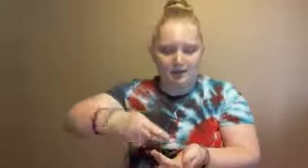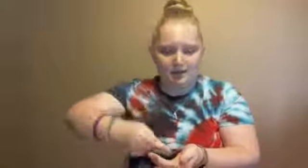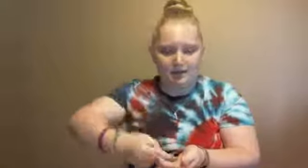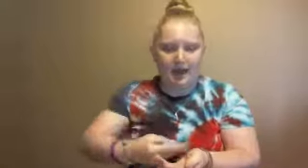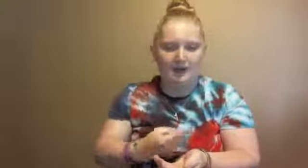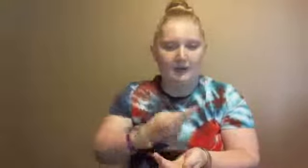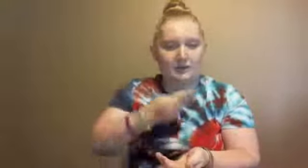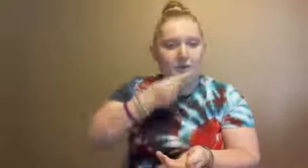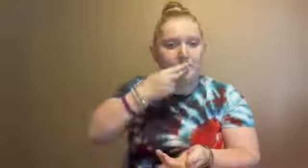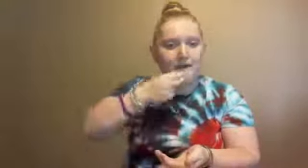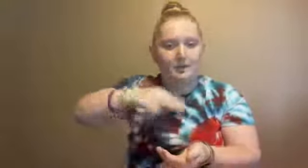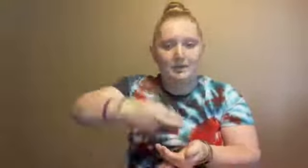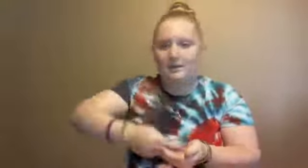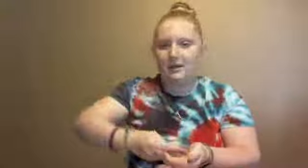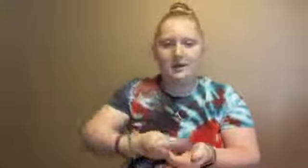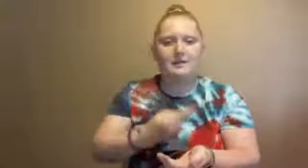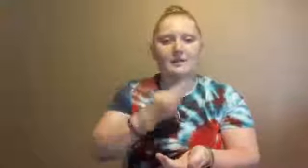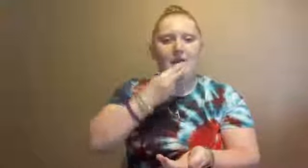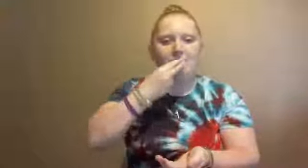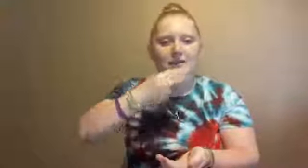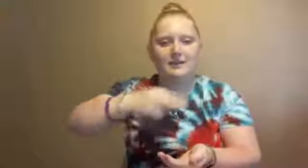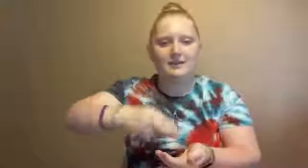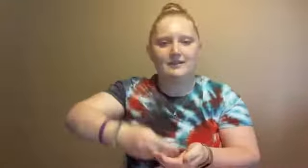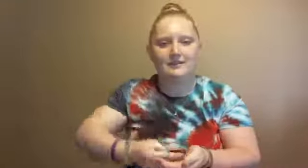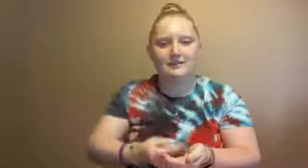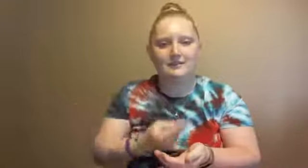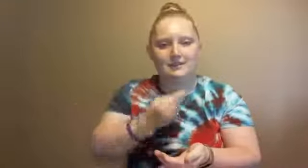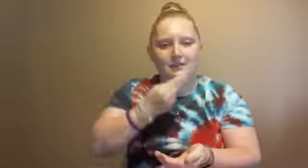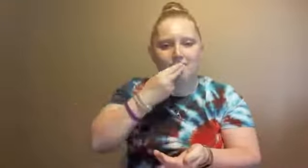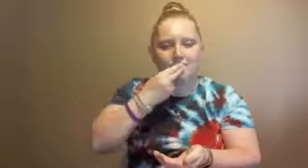just act like you're scooping it up and bringing it to your mouth.